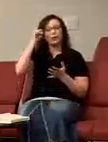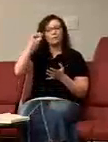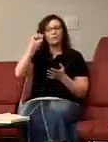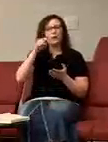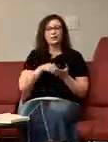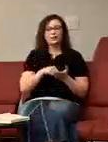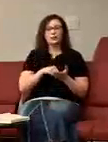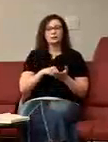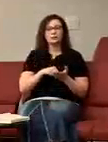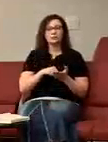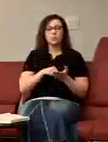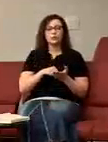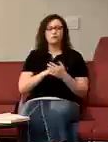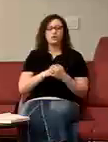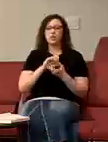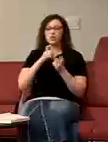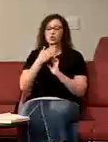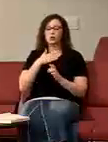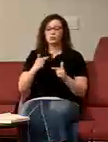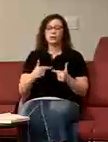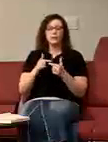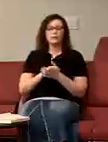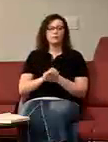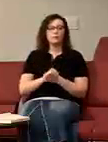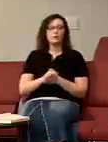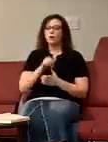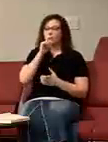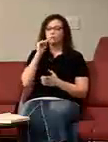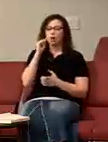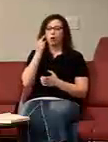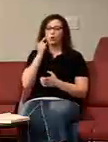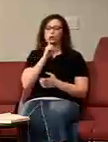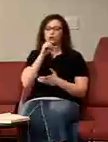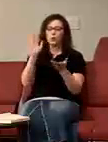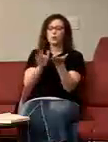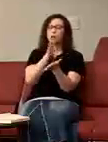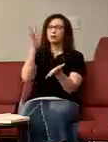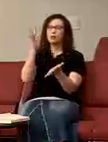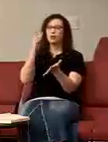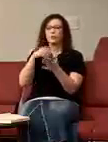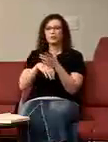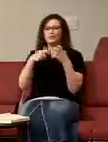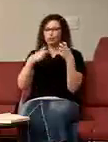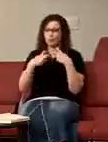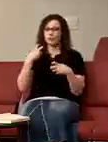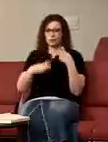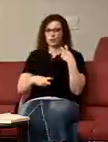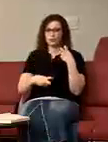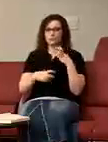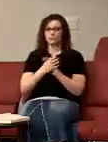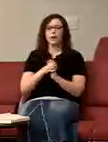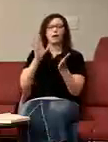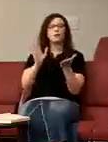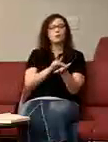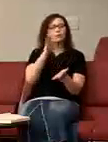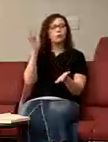life. Verse 3, it says, "And not only so, but we glory in tribulations." Yes. Amen.